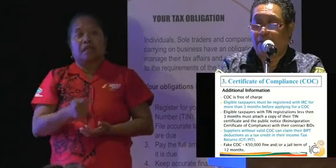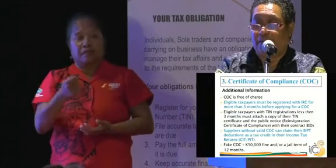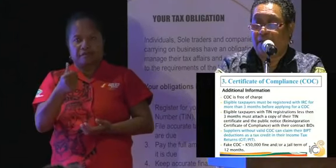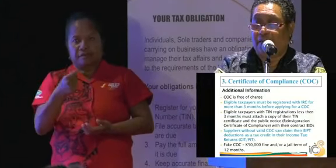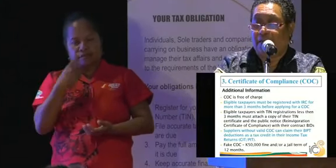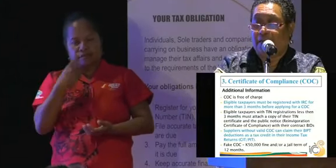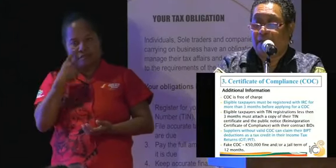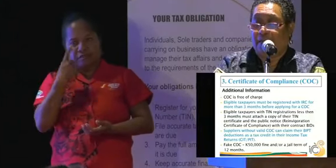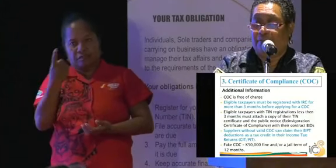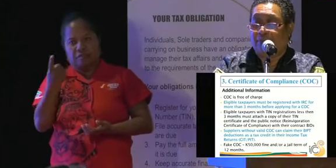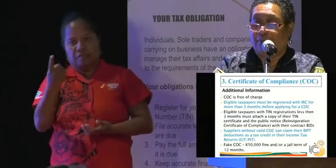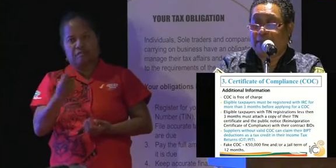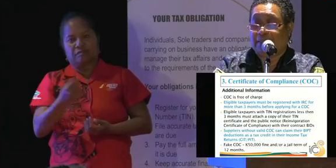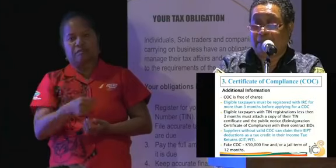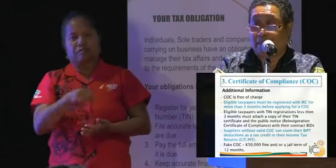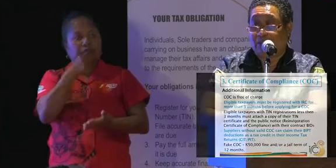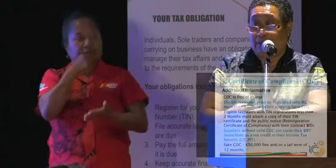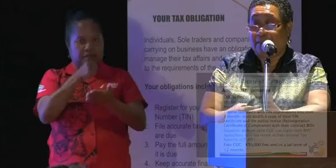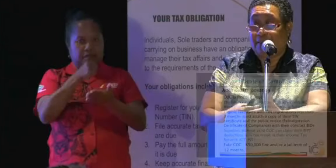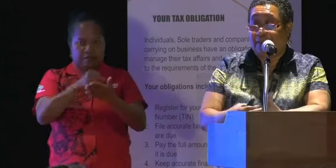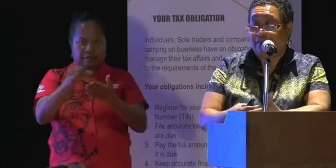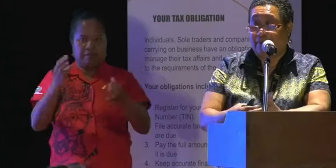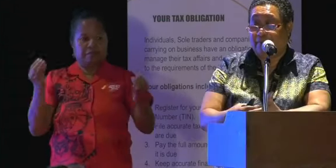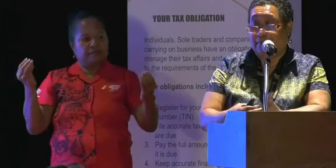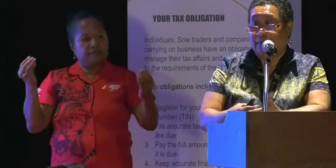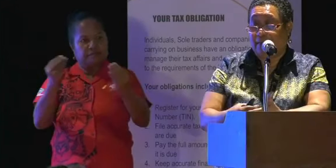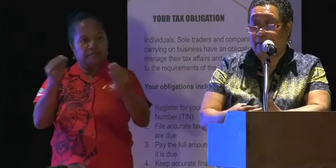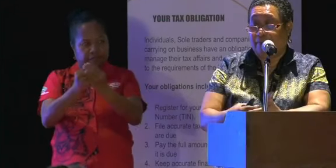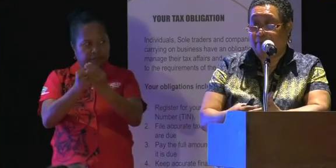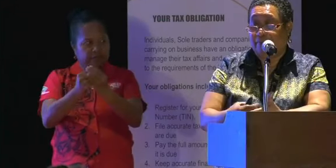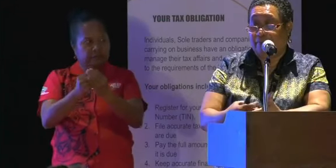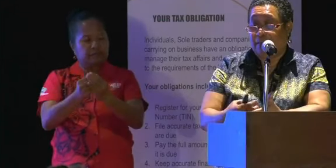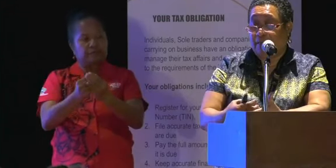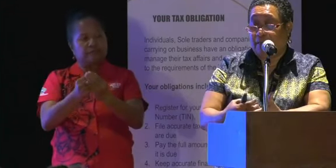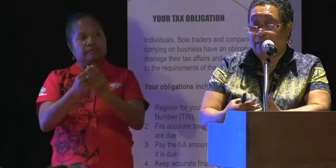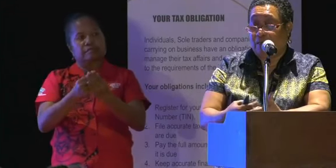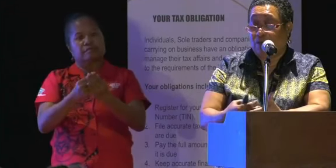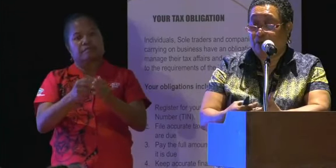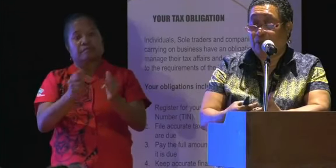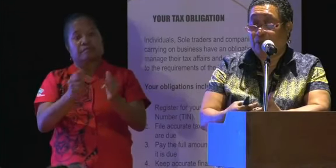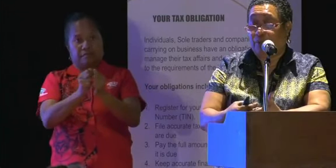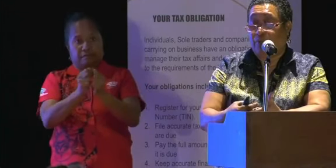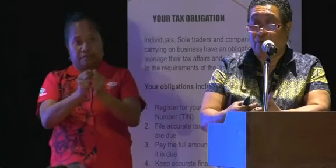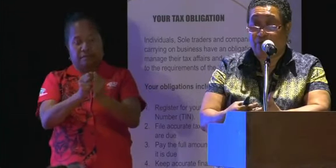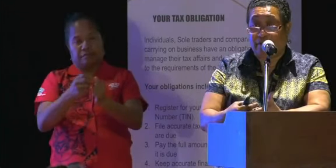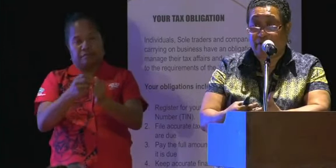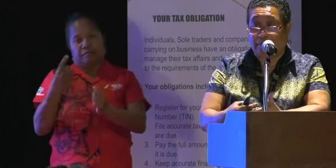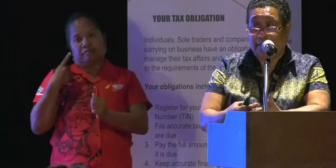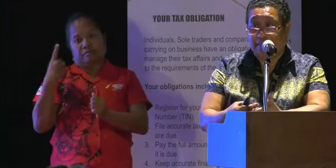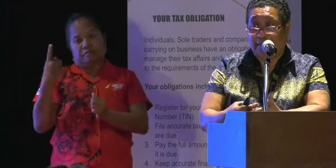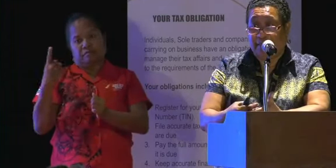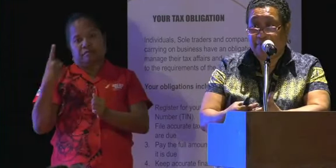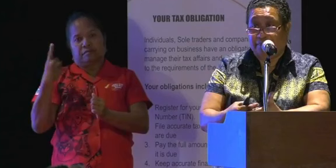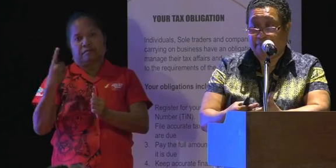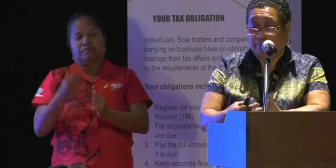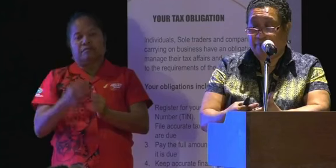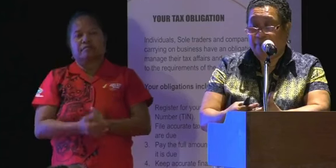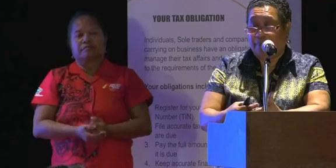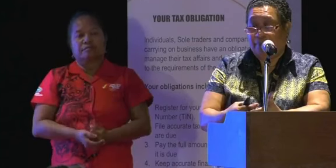later on. You must attach that and give that, lodge that with your contract